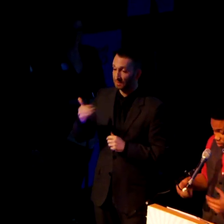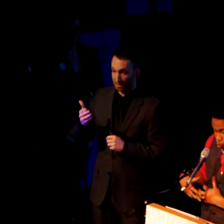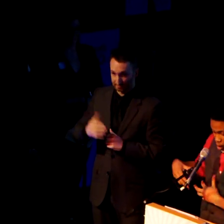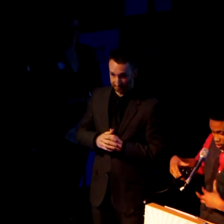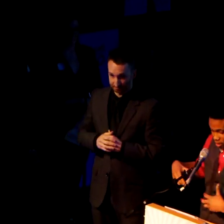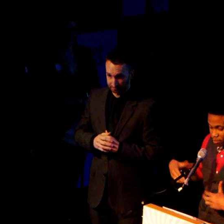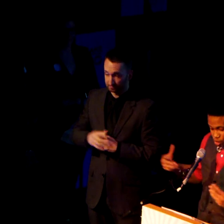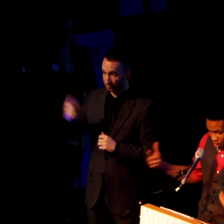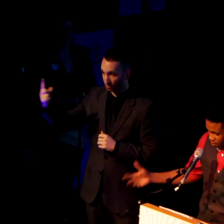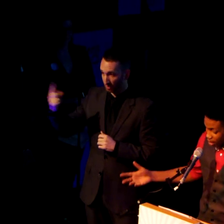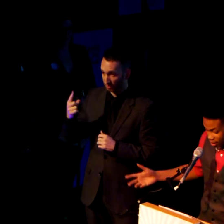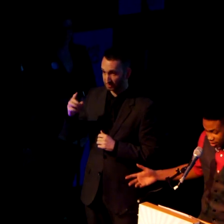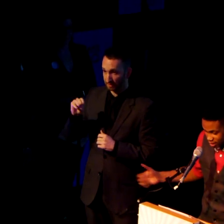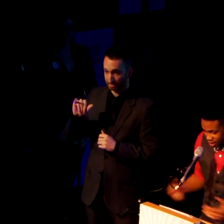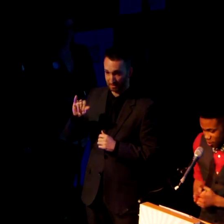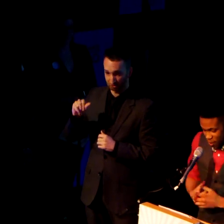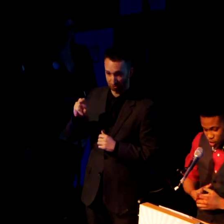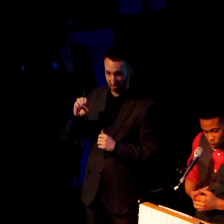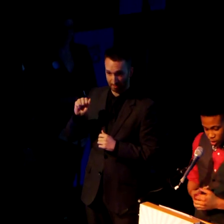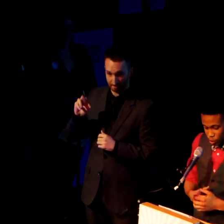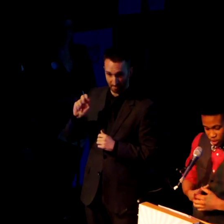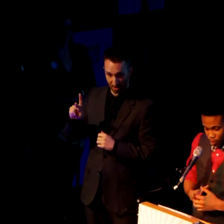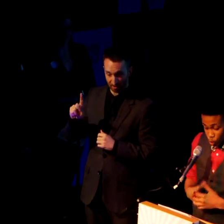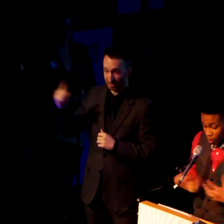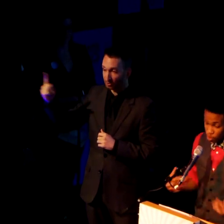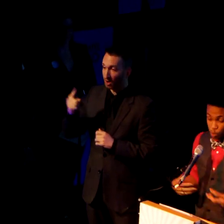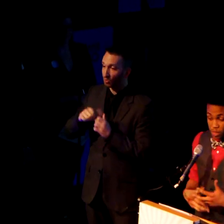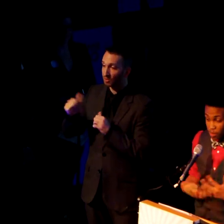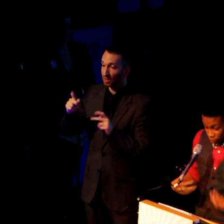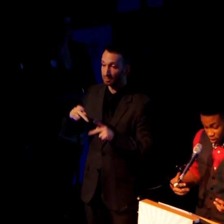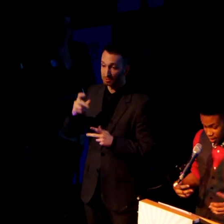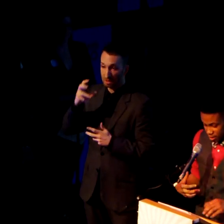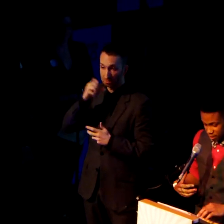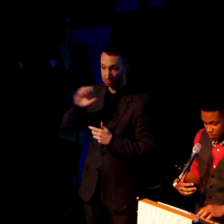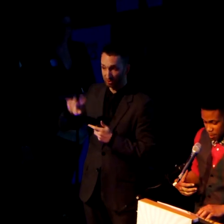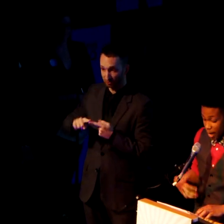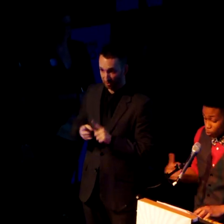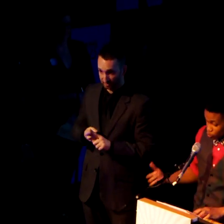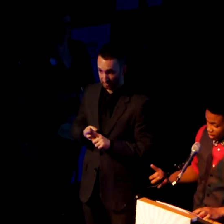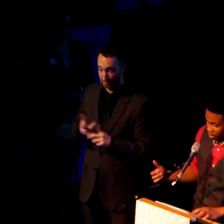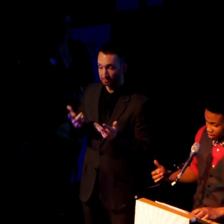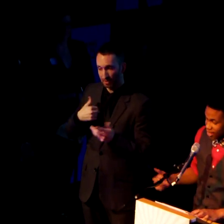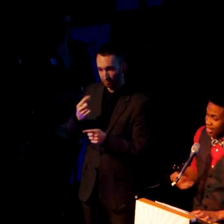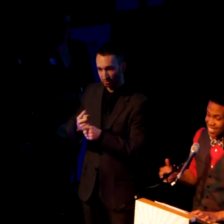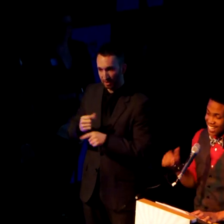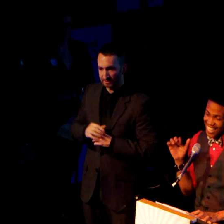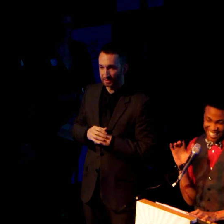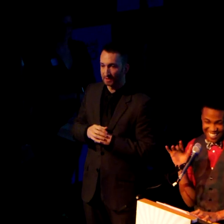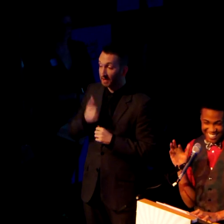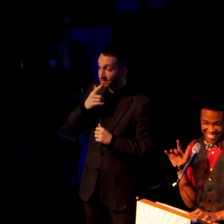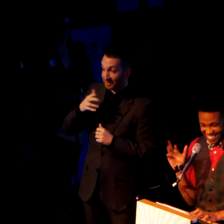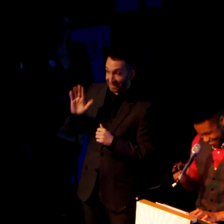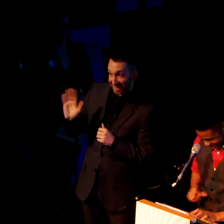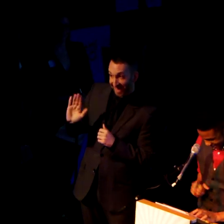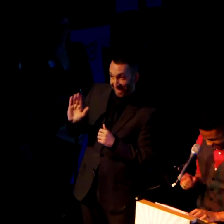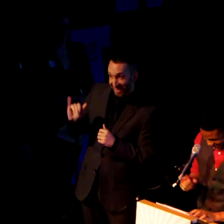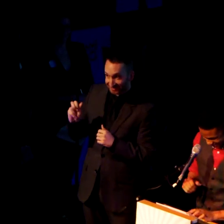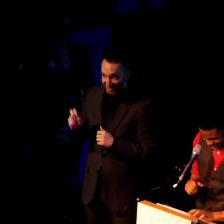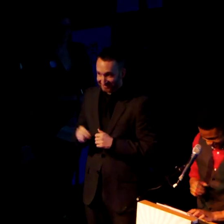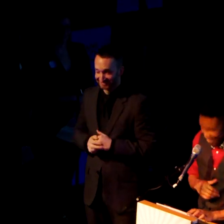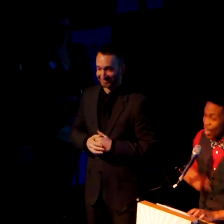Next, and walks Miss Janet Mock. She walked in with someone who I presumed to be a friend. I was right. I say, hey,